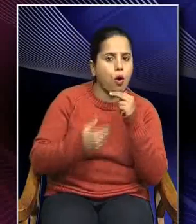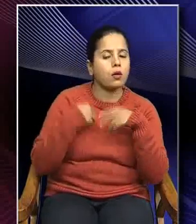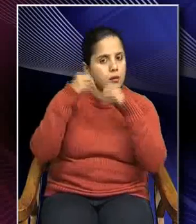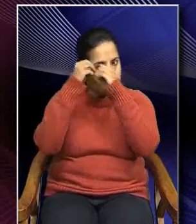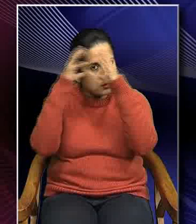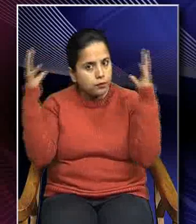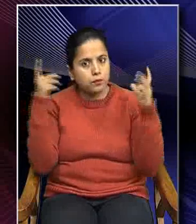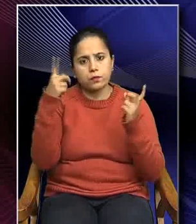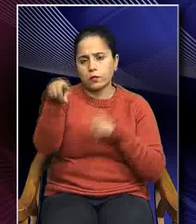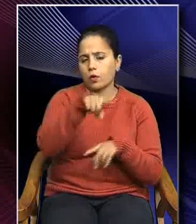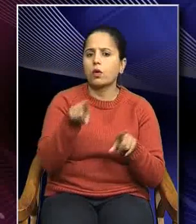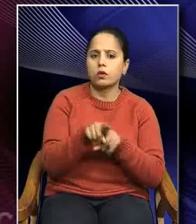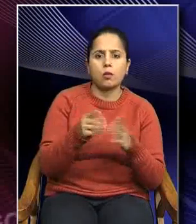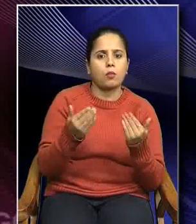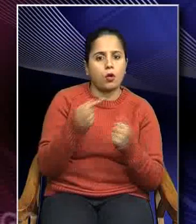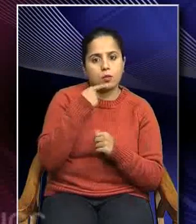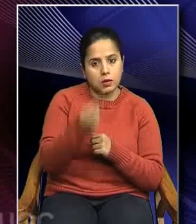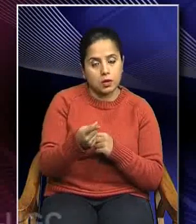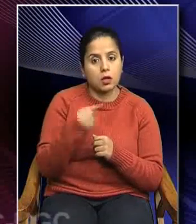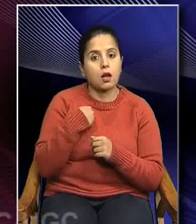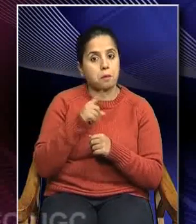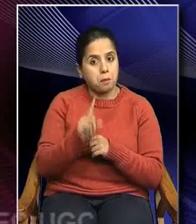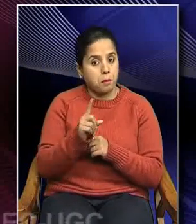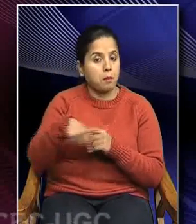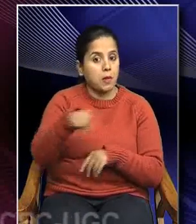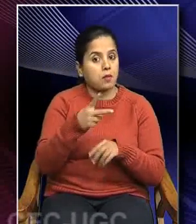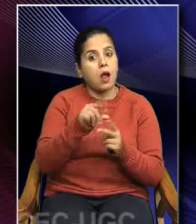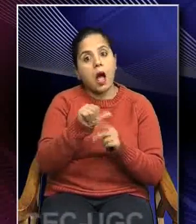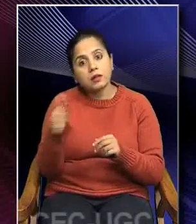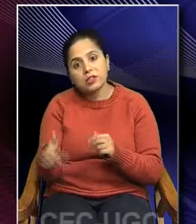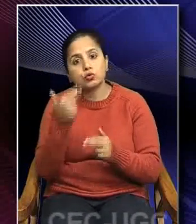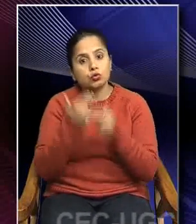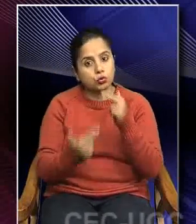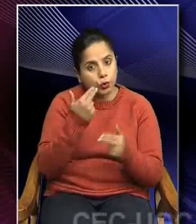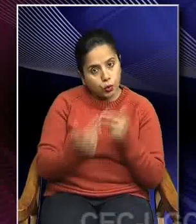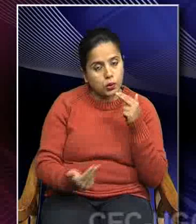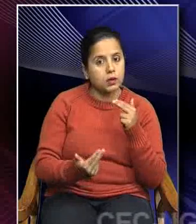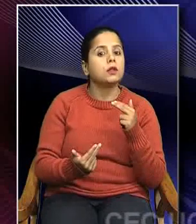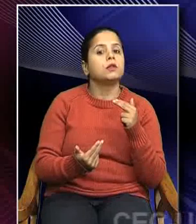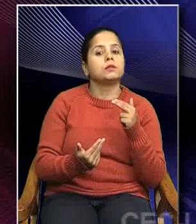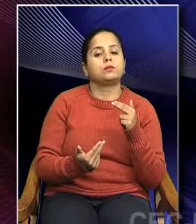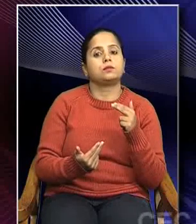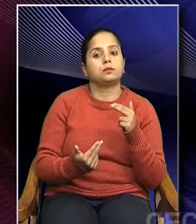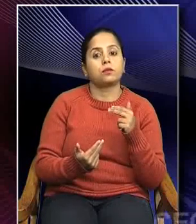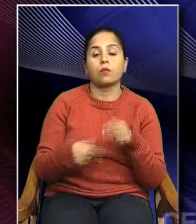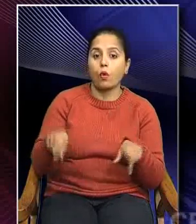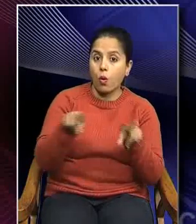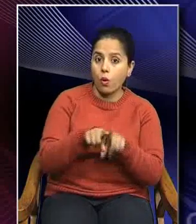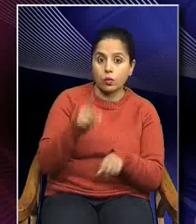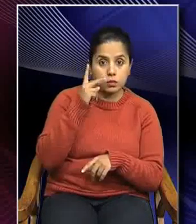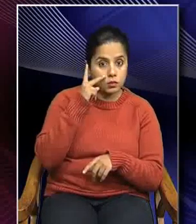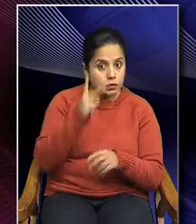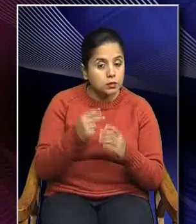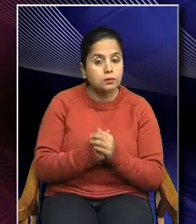You can also say subordinating several other stories, and also